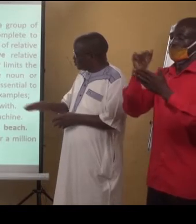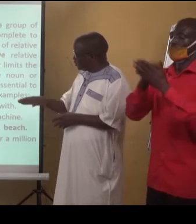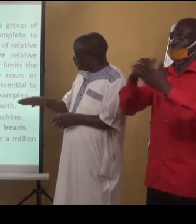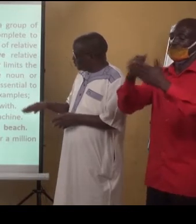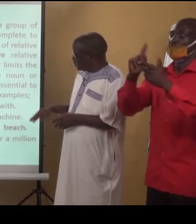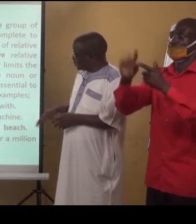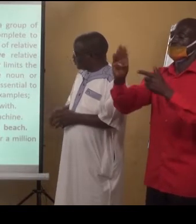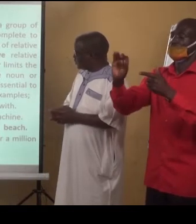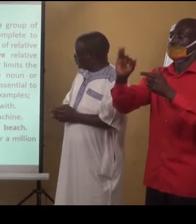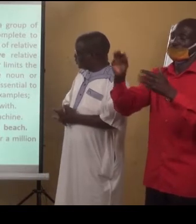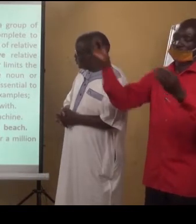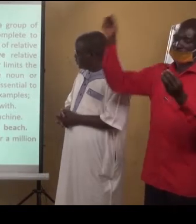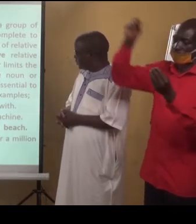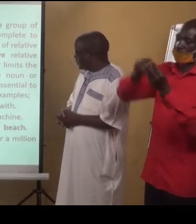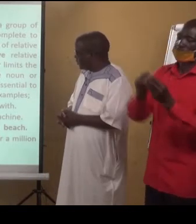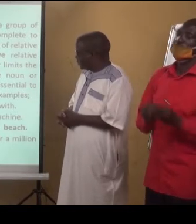to